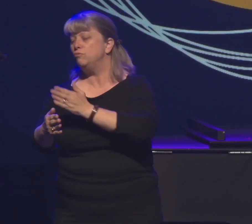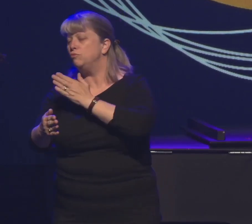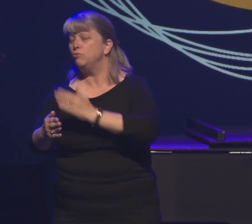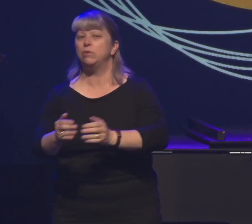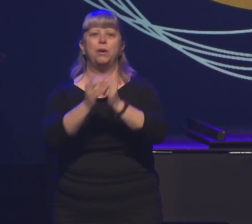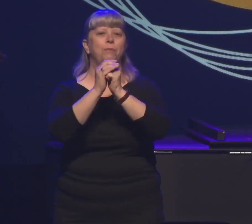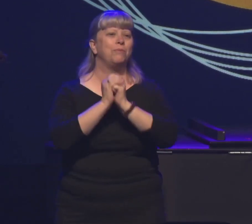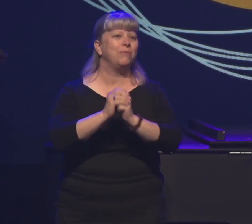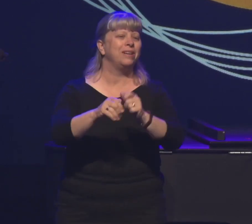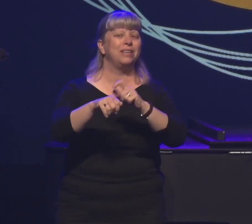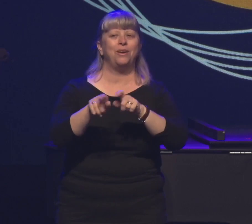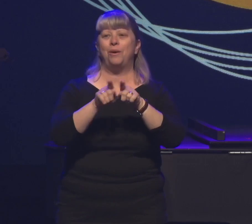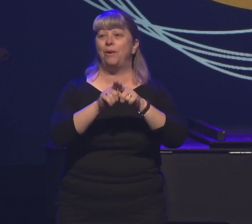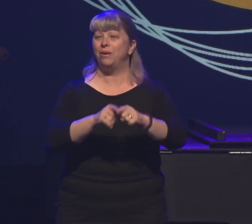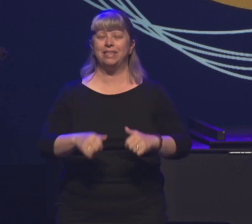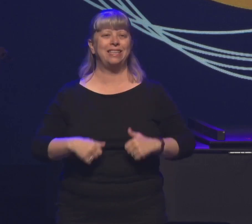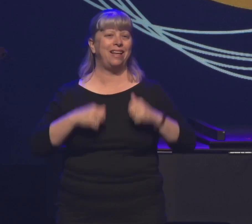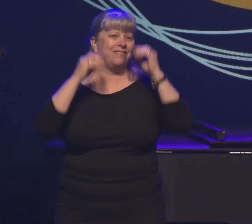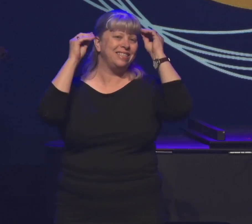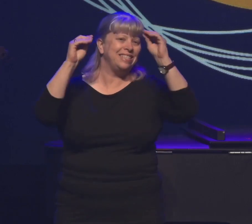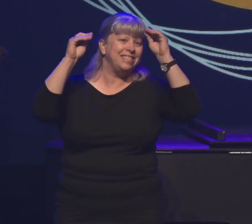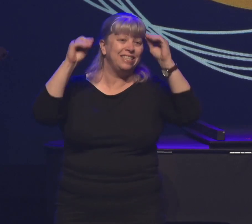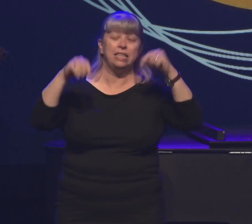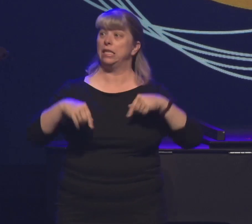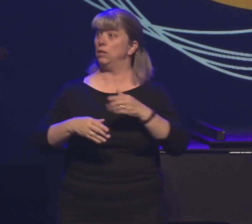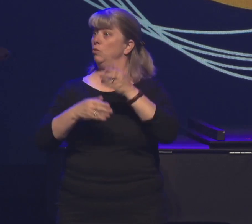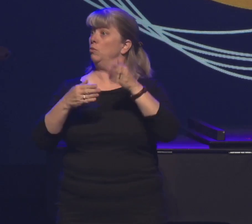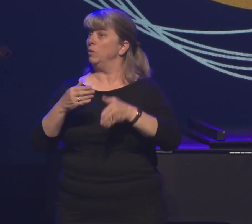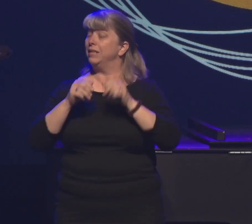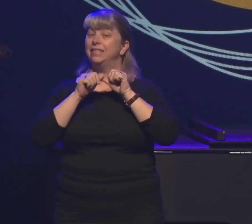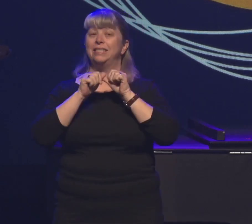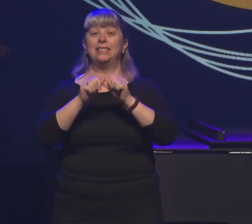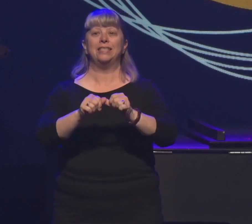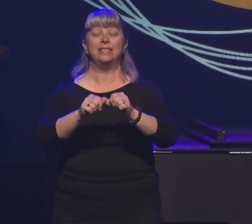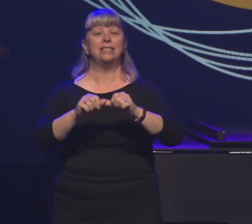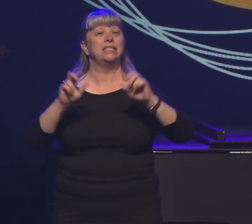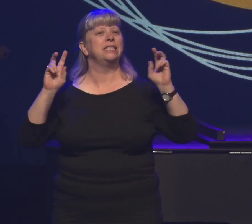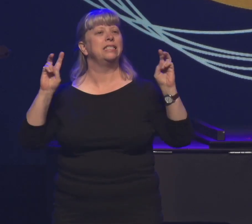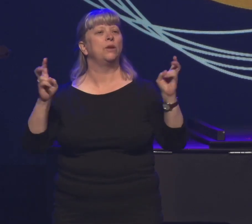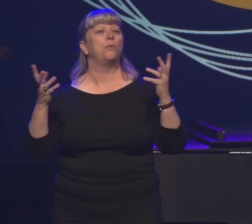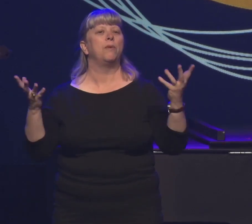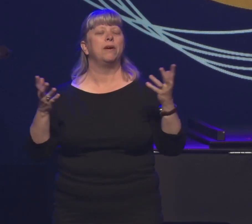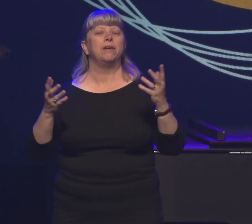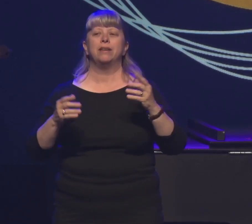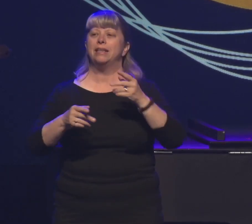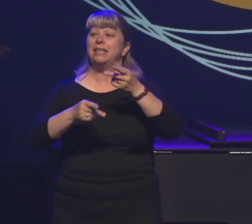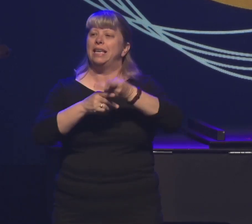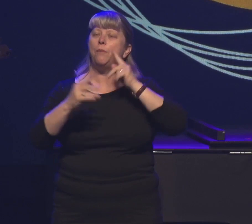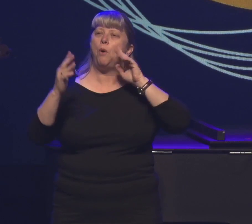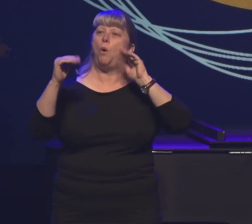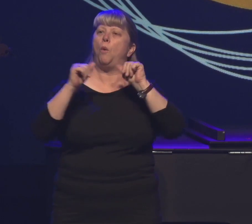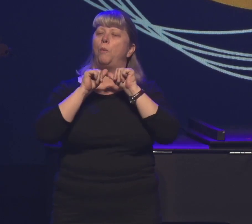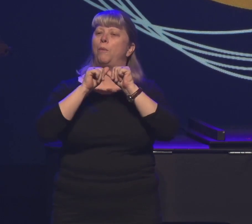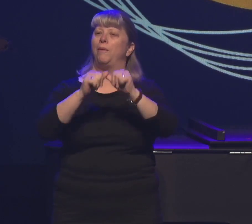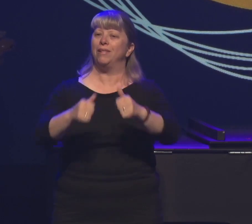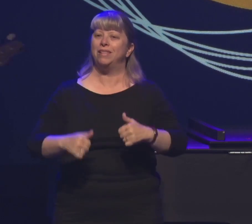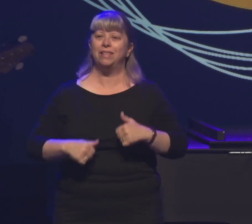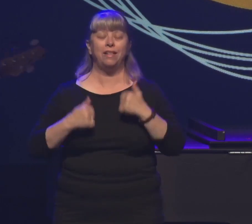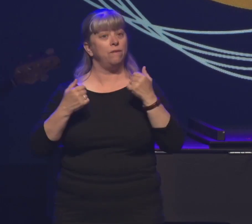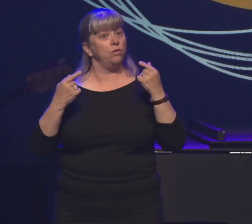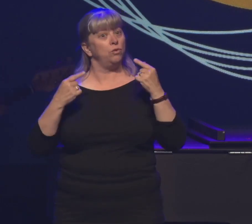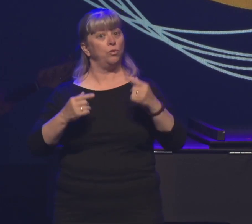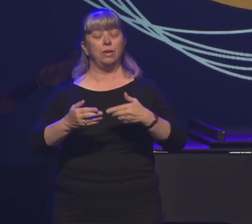prayer time, and live teaching. This weekend, we are continuing the teaching series called Keeping Hope Alive. And